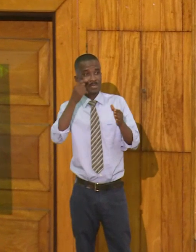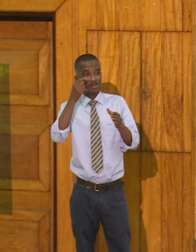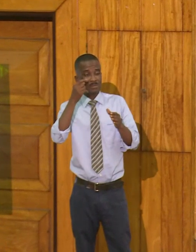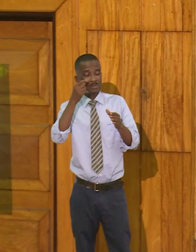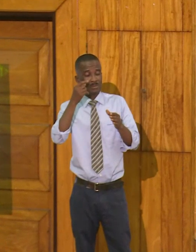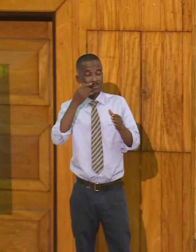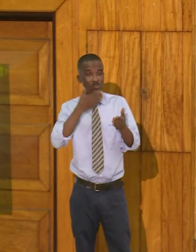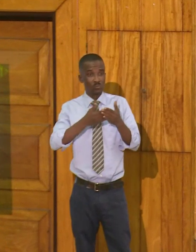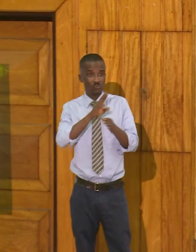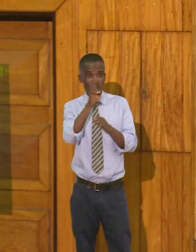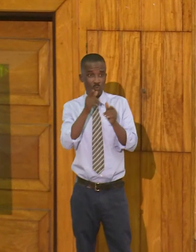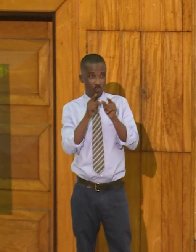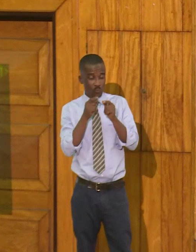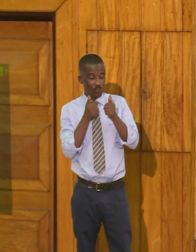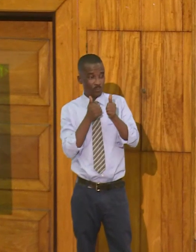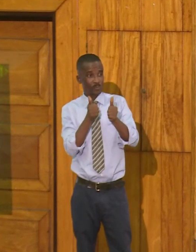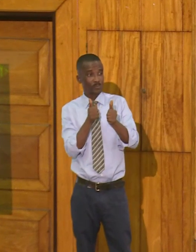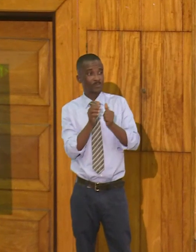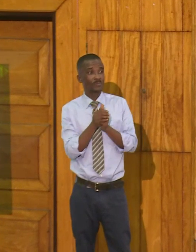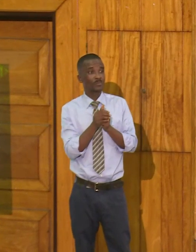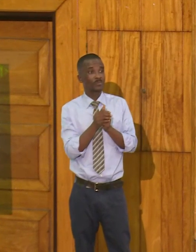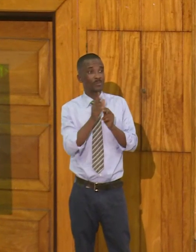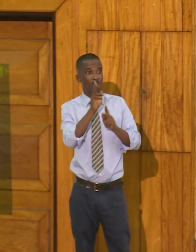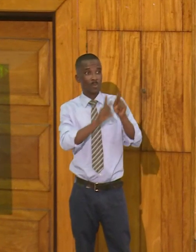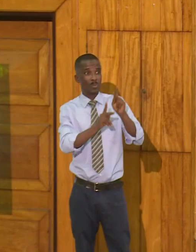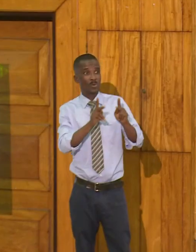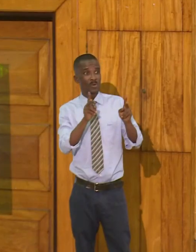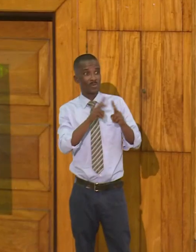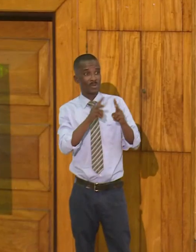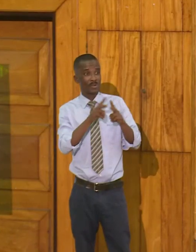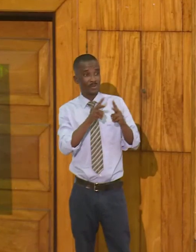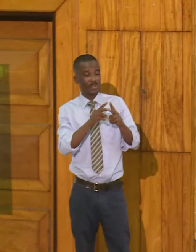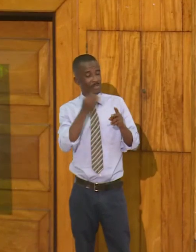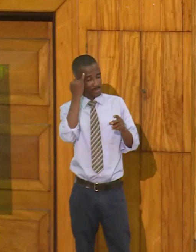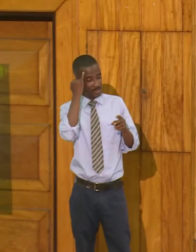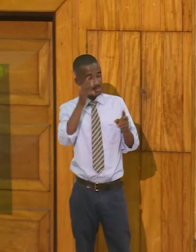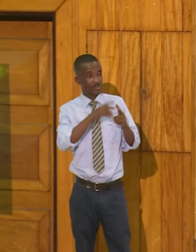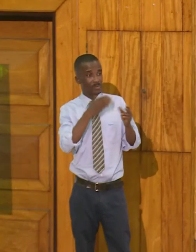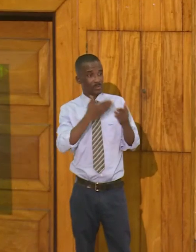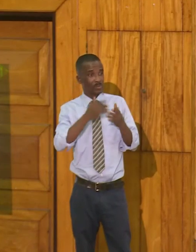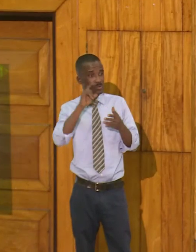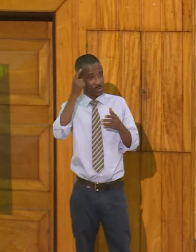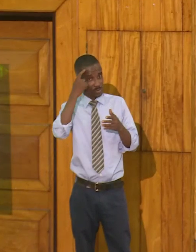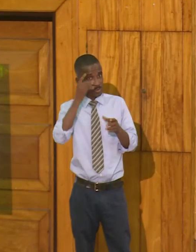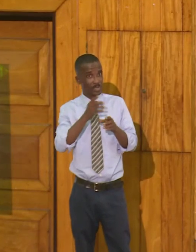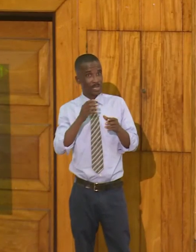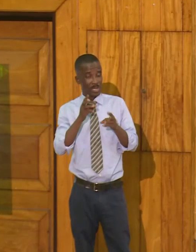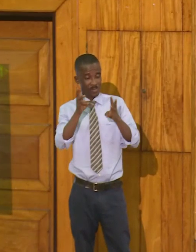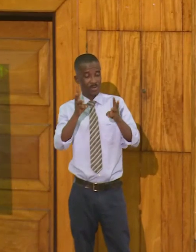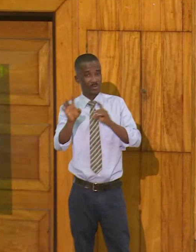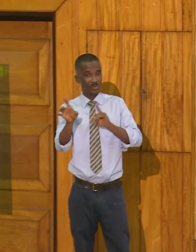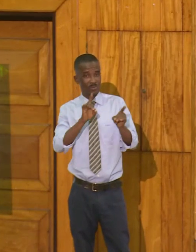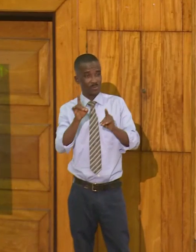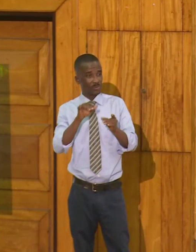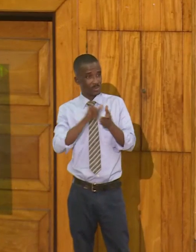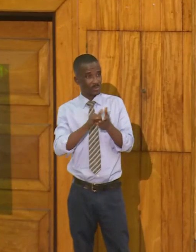abuse. However, people can be very creative, and I'm sure that government has a way of getting that done. And